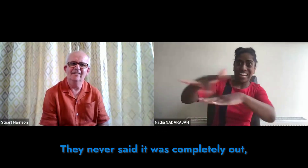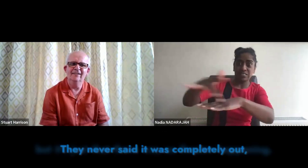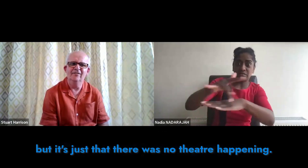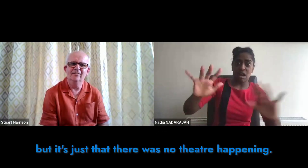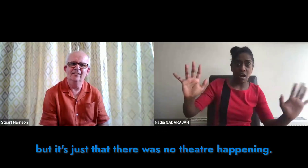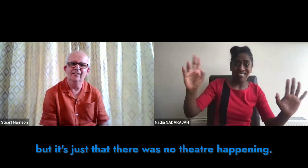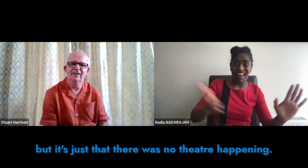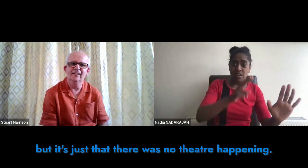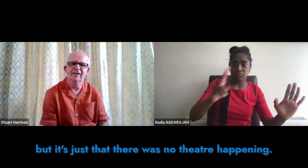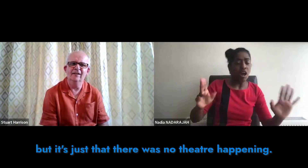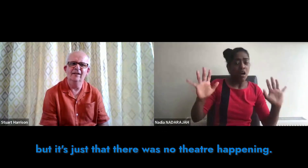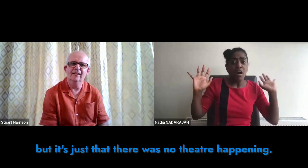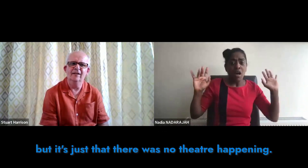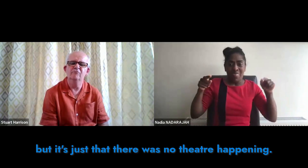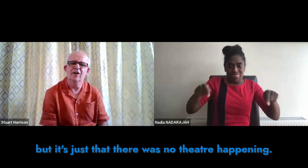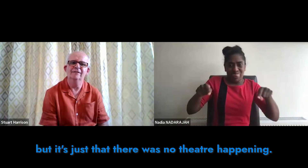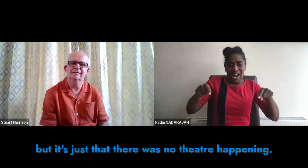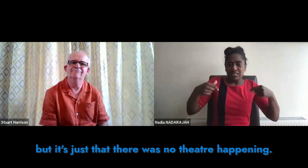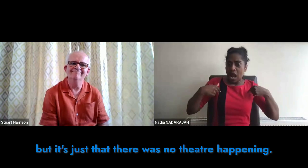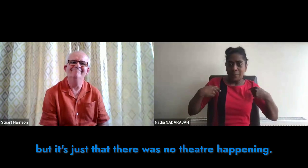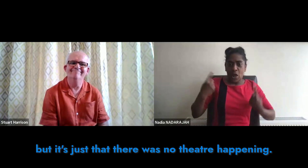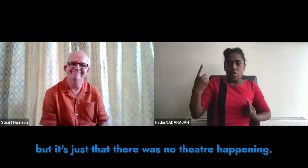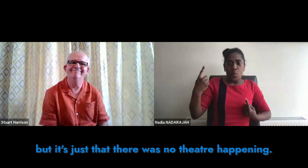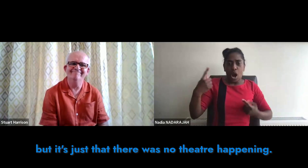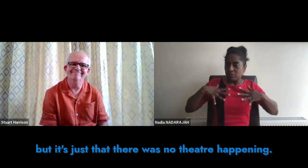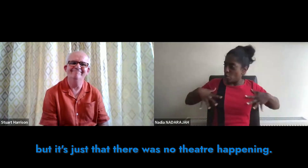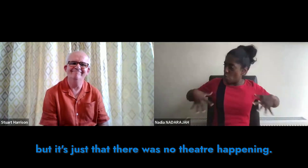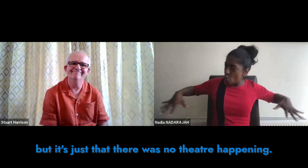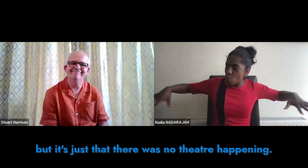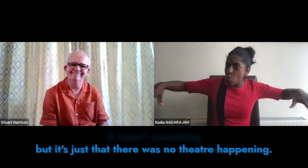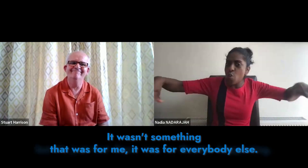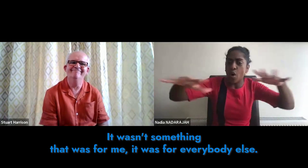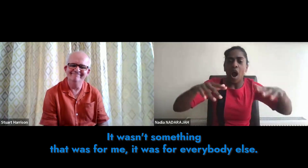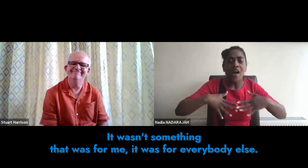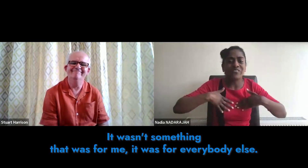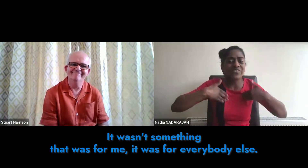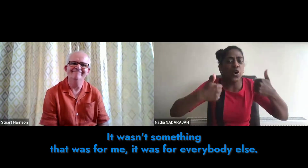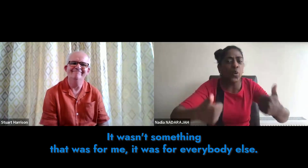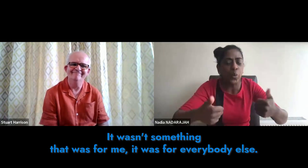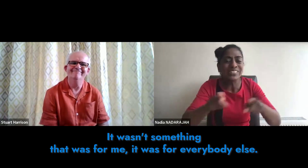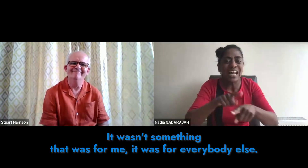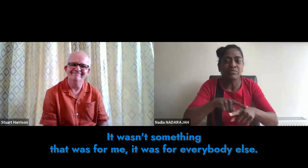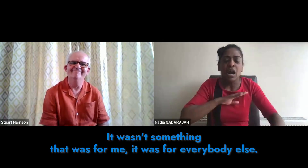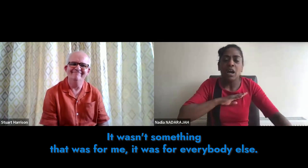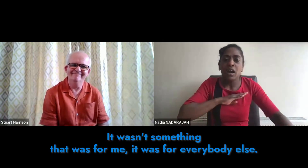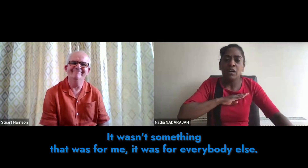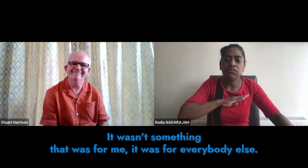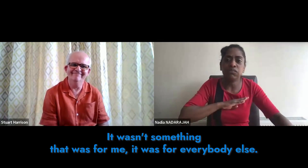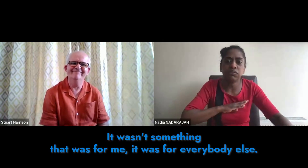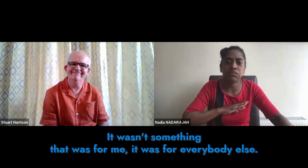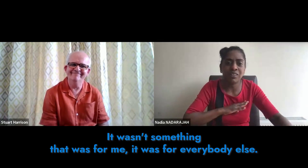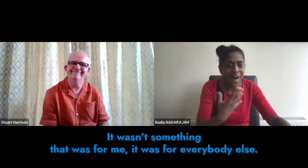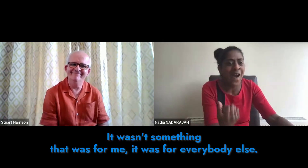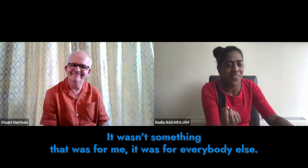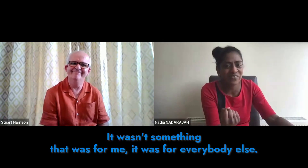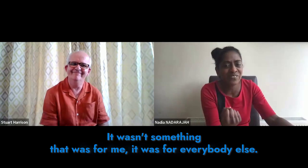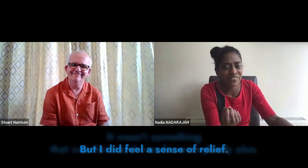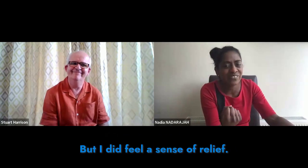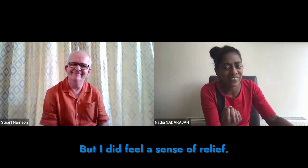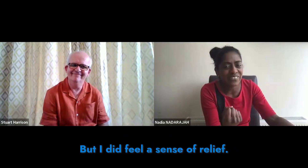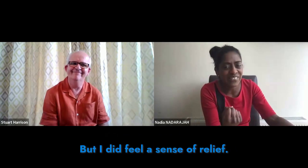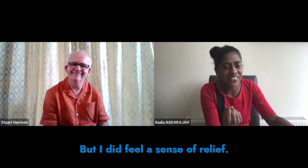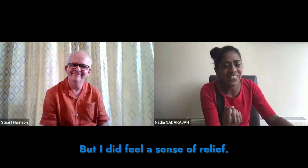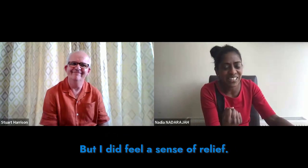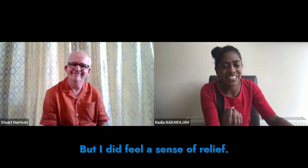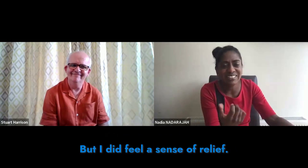out, but it's just that there was no theatre happening. It wasn't something that was for me, it was for everybody else.